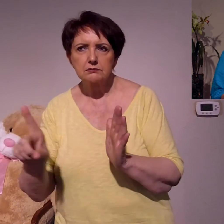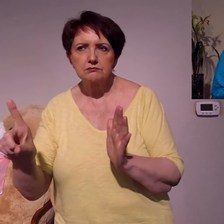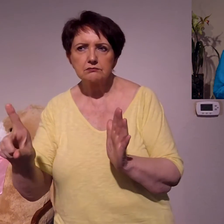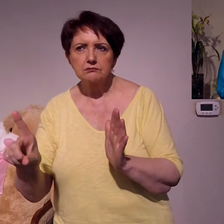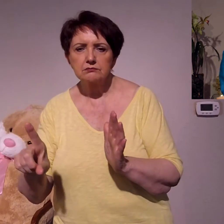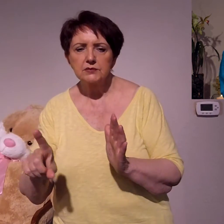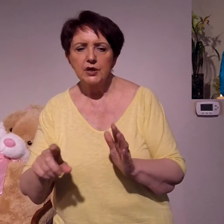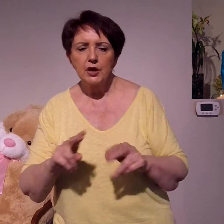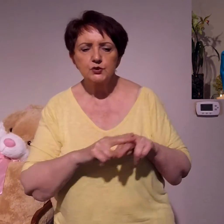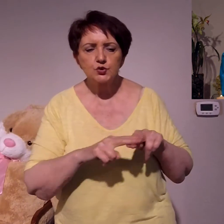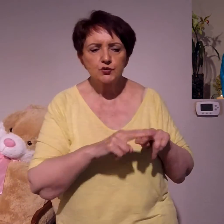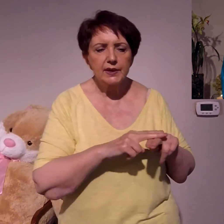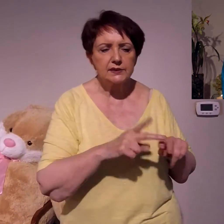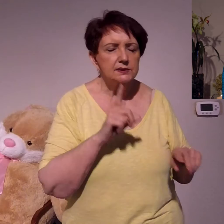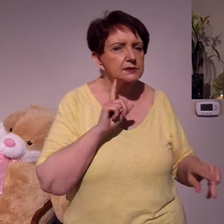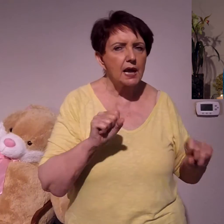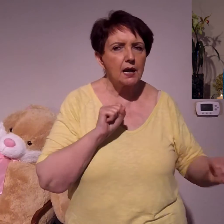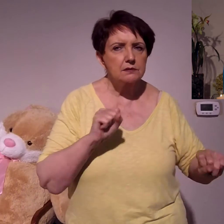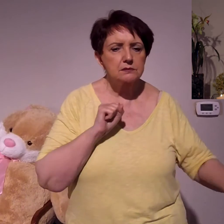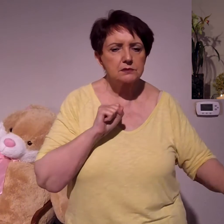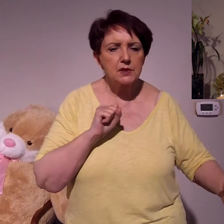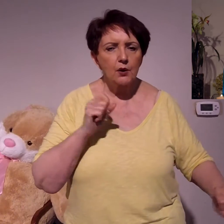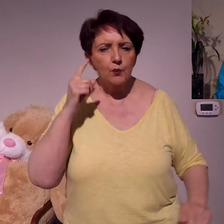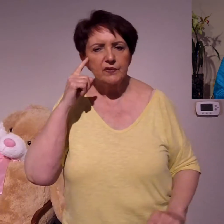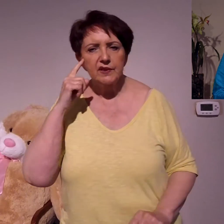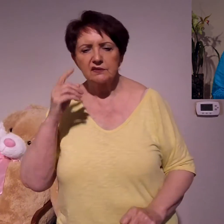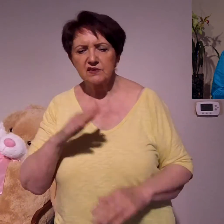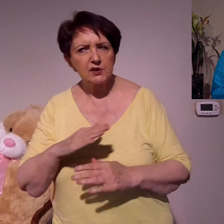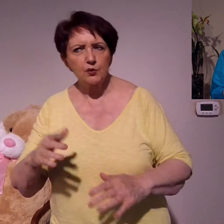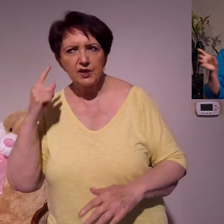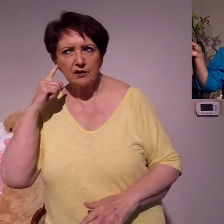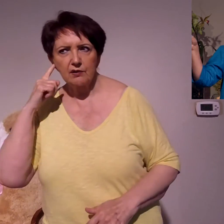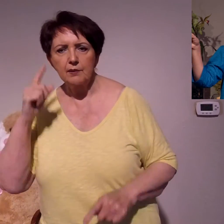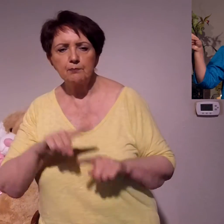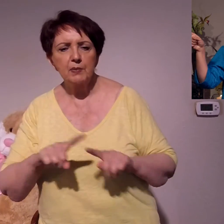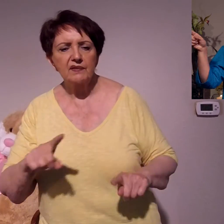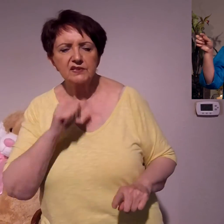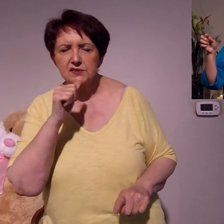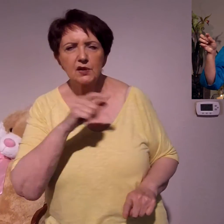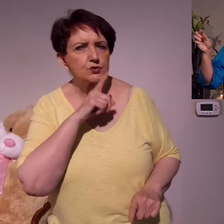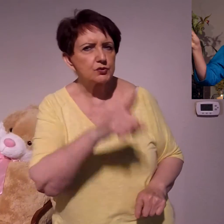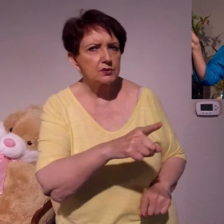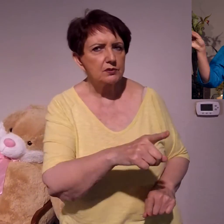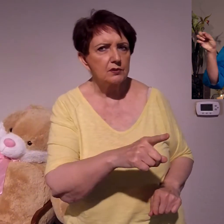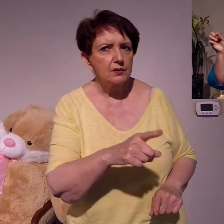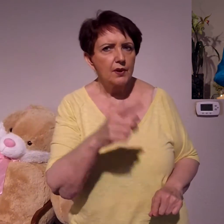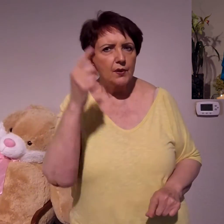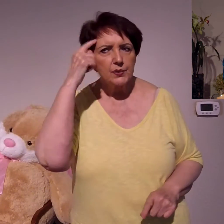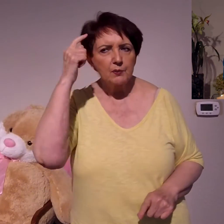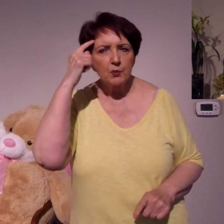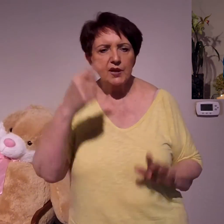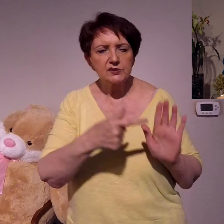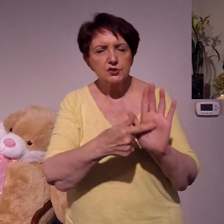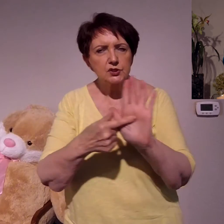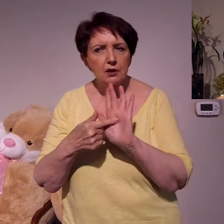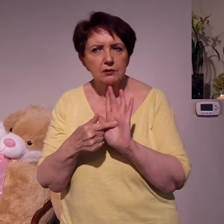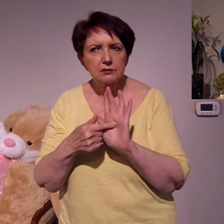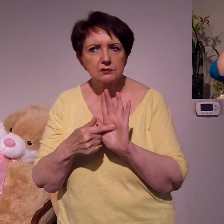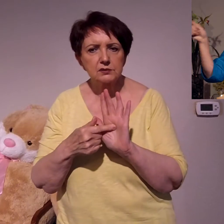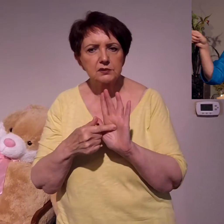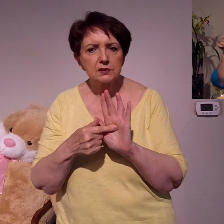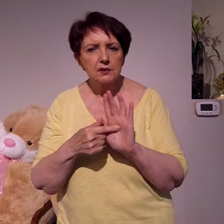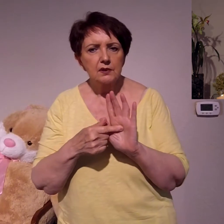did the brain things on the monks, the brain, whatever that is, scans on the monks as they were doing these deep meditations, and then they would sound gongs